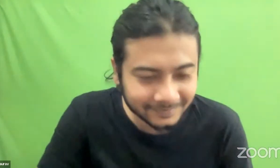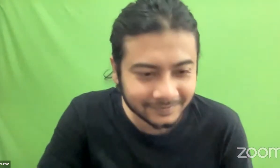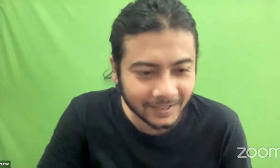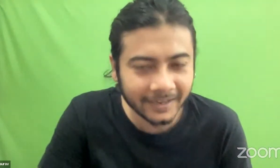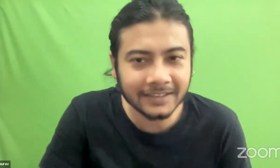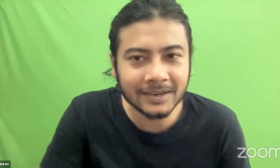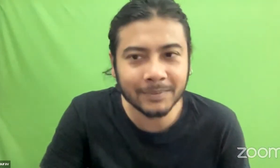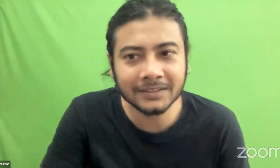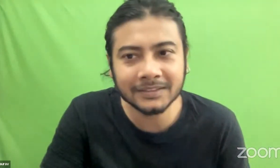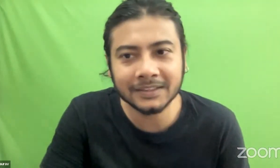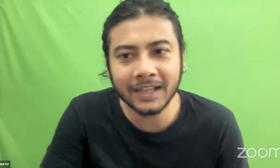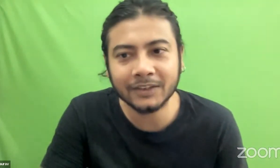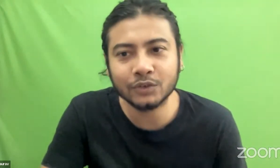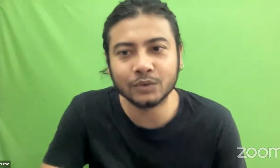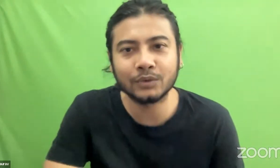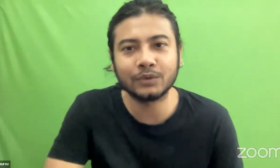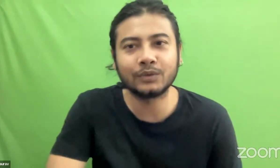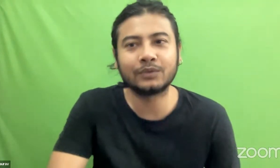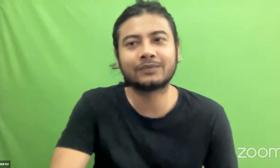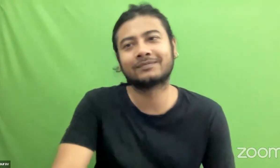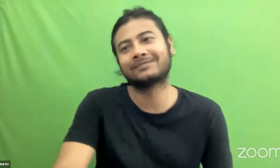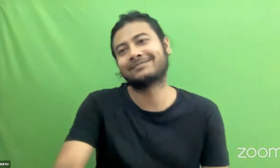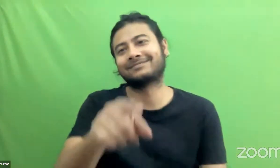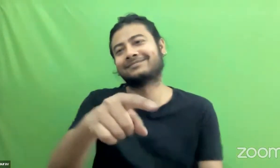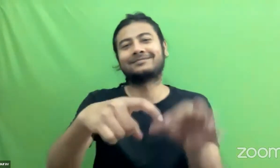Thank you. Thank you, Krishna. Nice question.